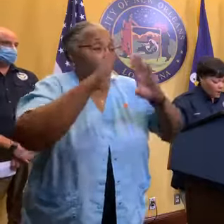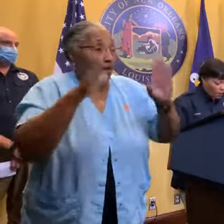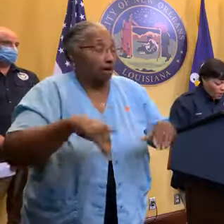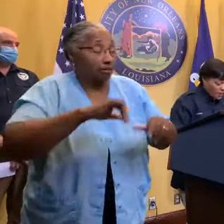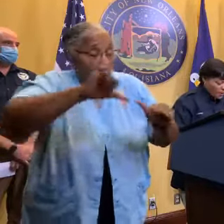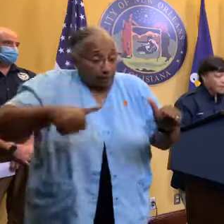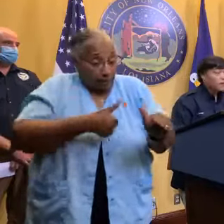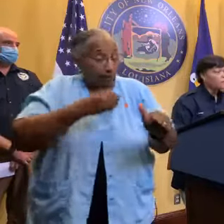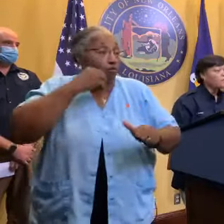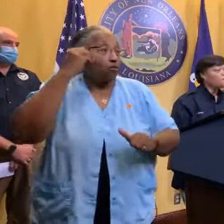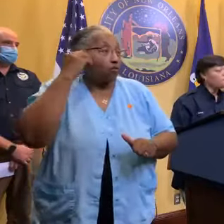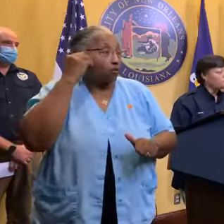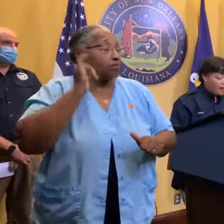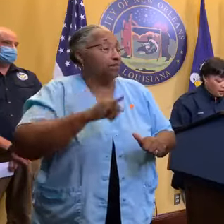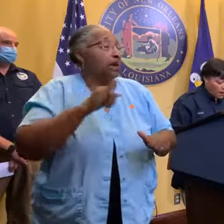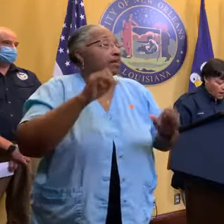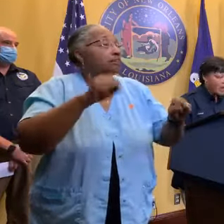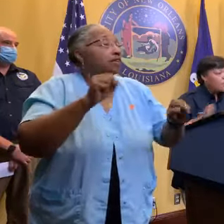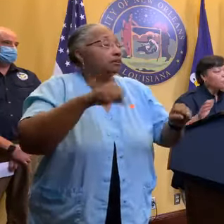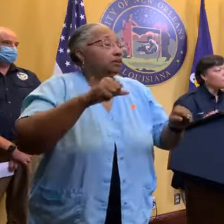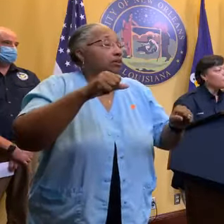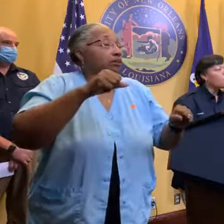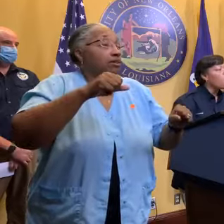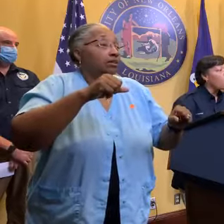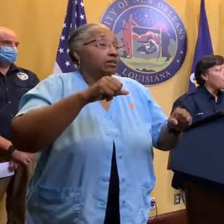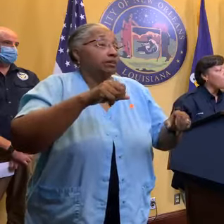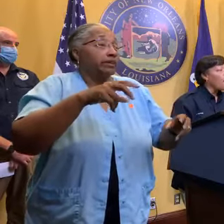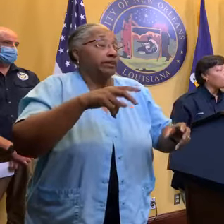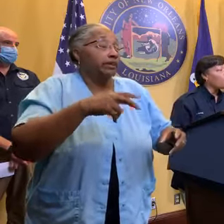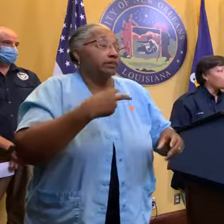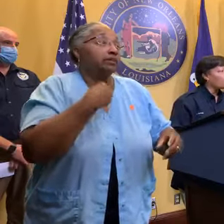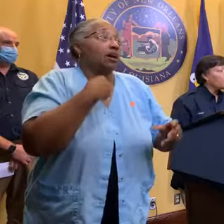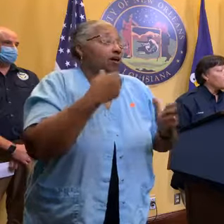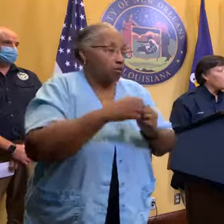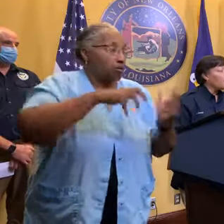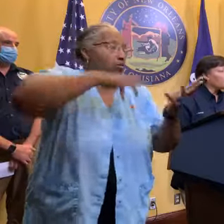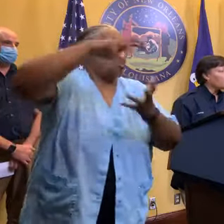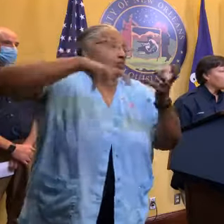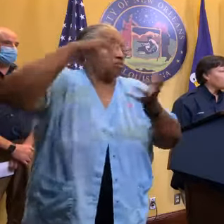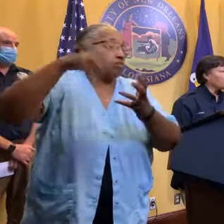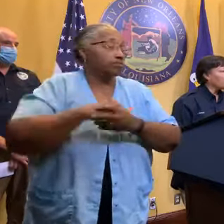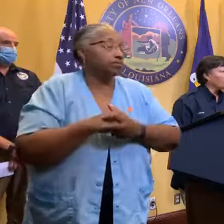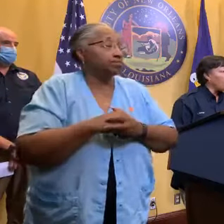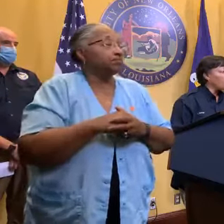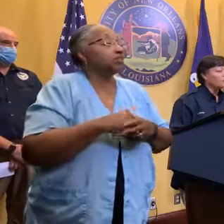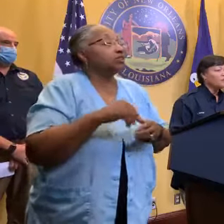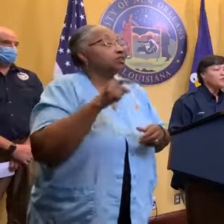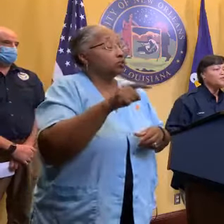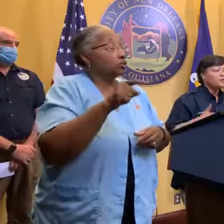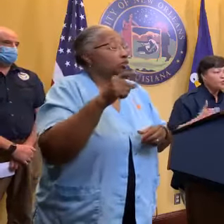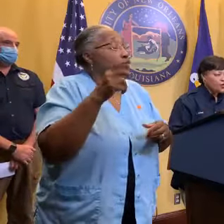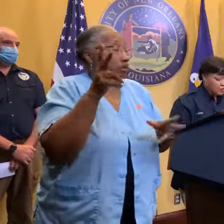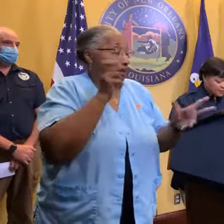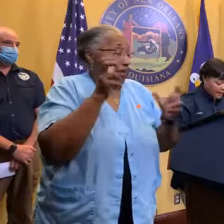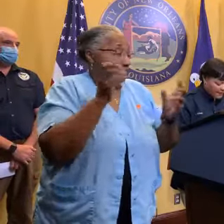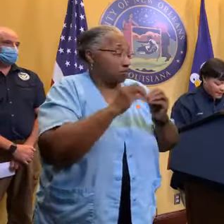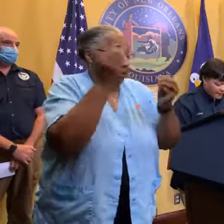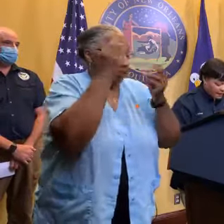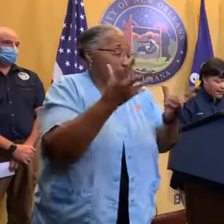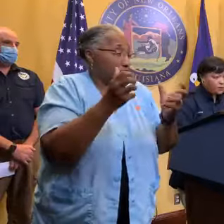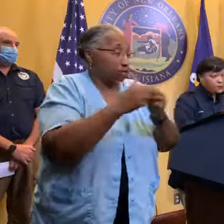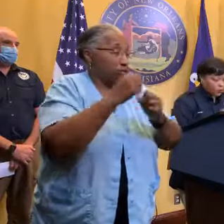of your home that could potentially fly away. You'll hear more about the work that we have done on the ground as it relates to construction